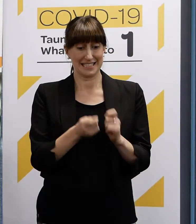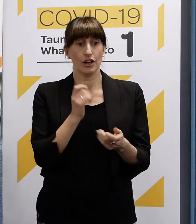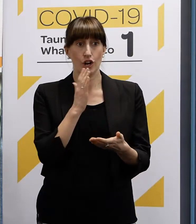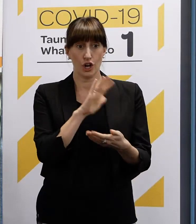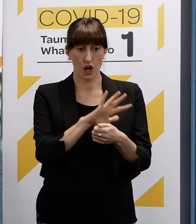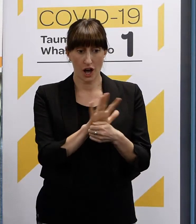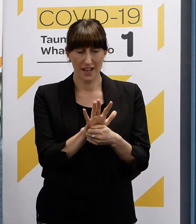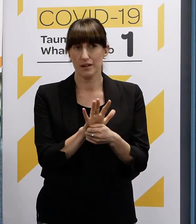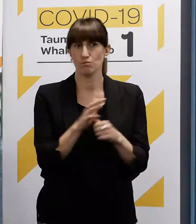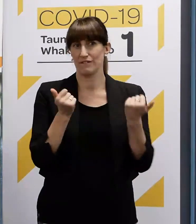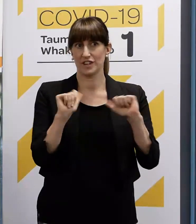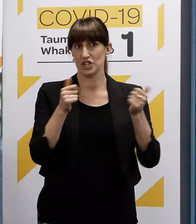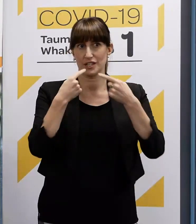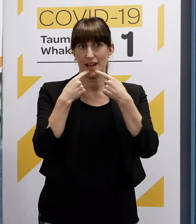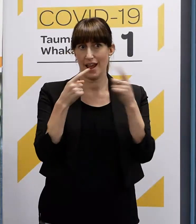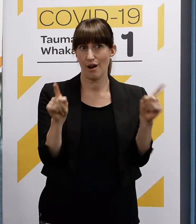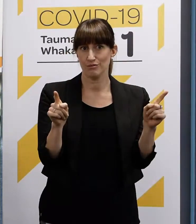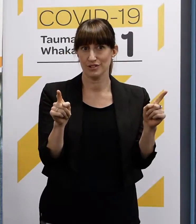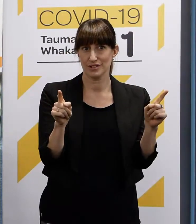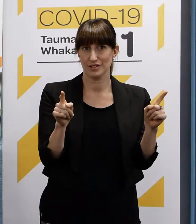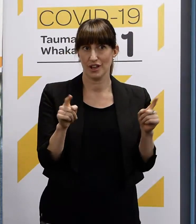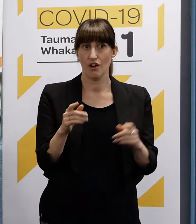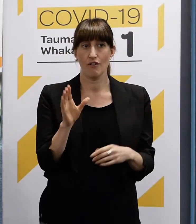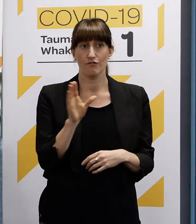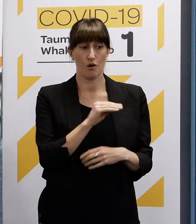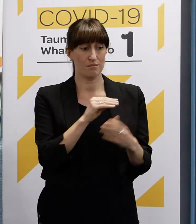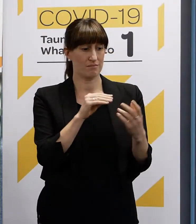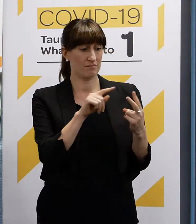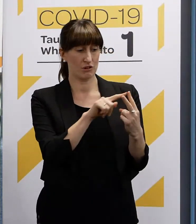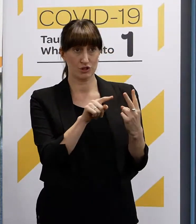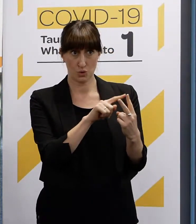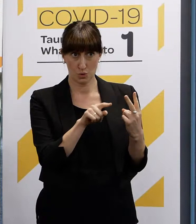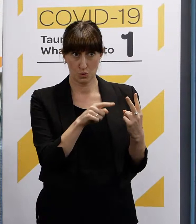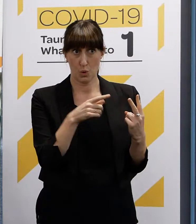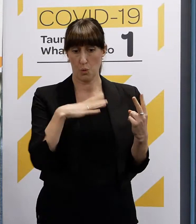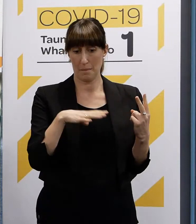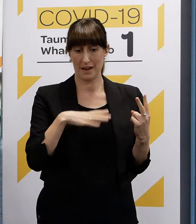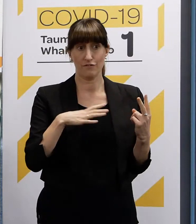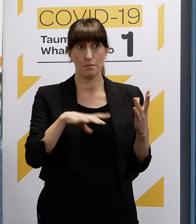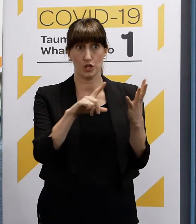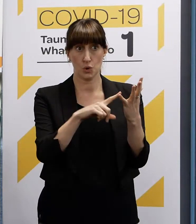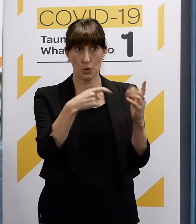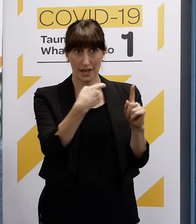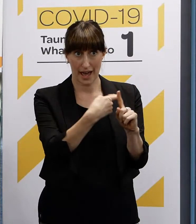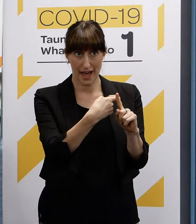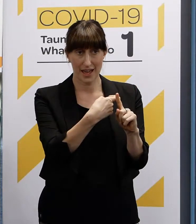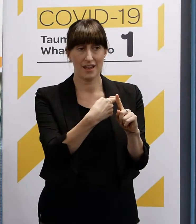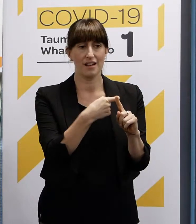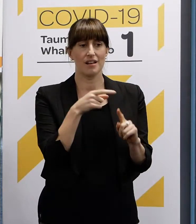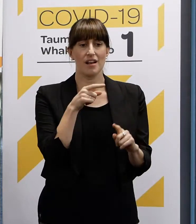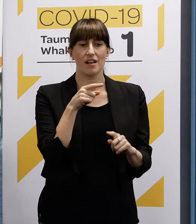women from the UK who were tested at a CBAC, which was one of the conditions of their release